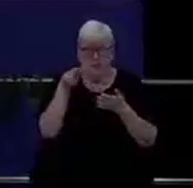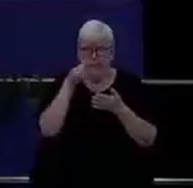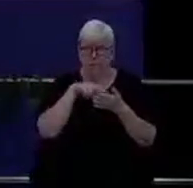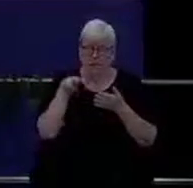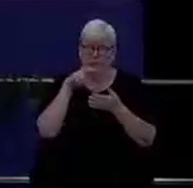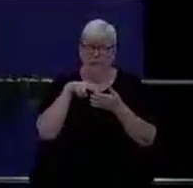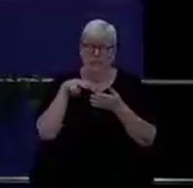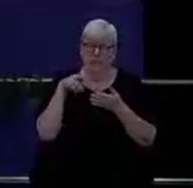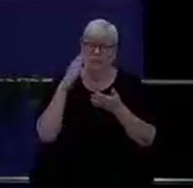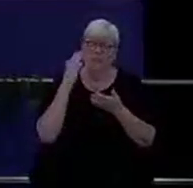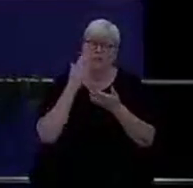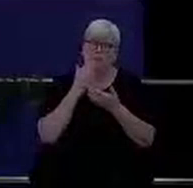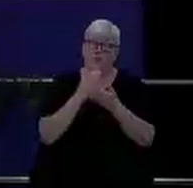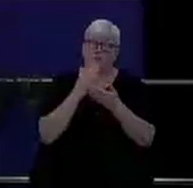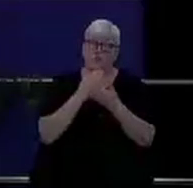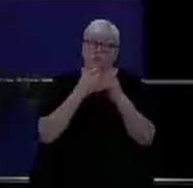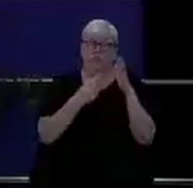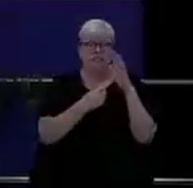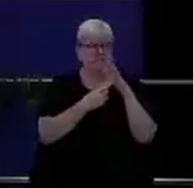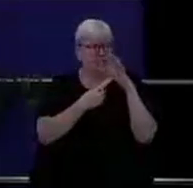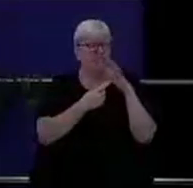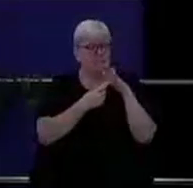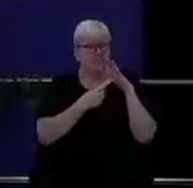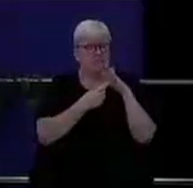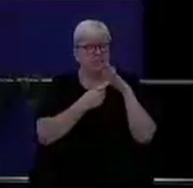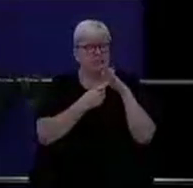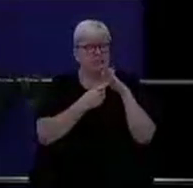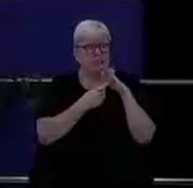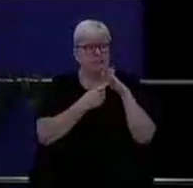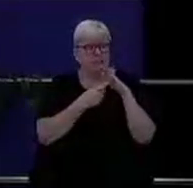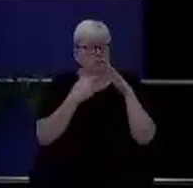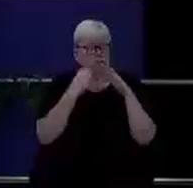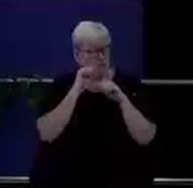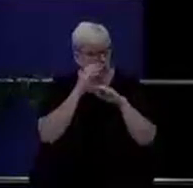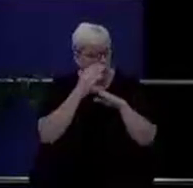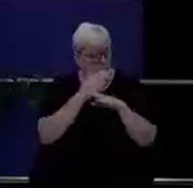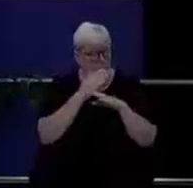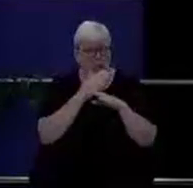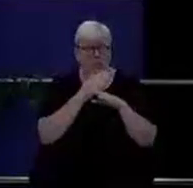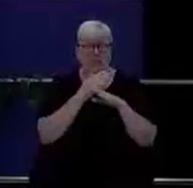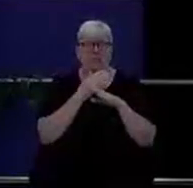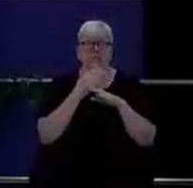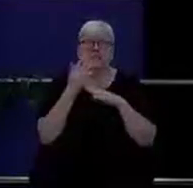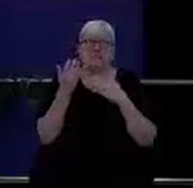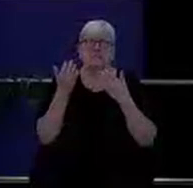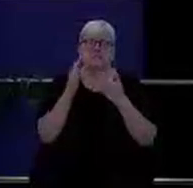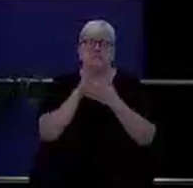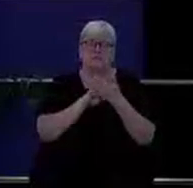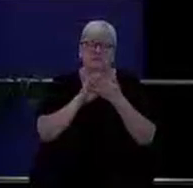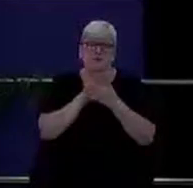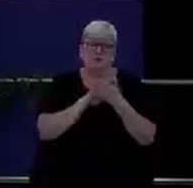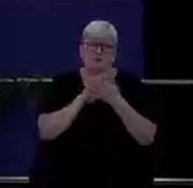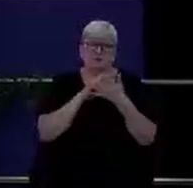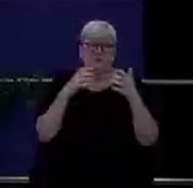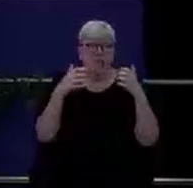and is very significant throughout the works you've written, which is how